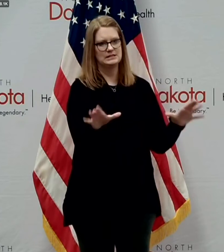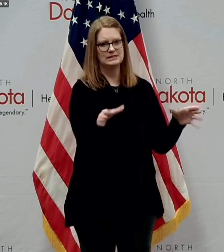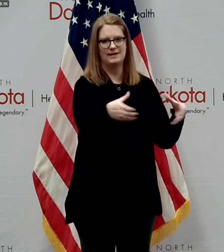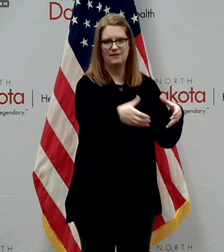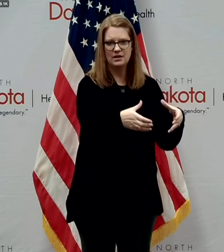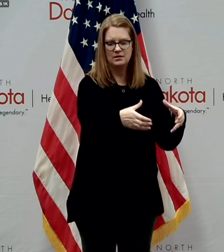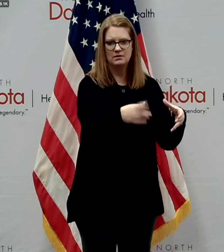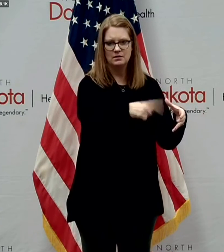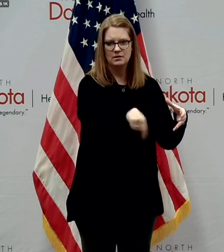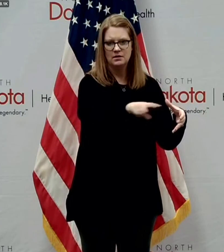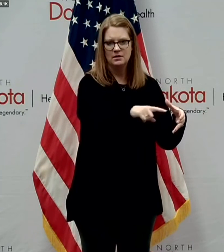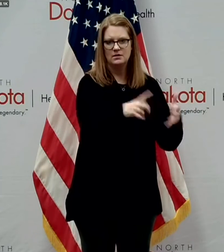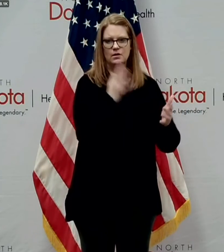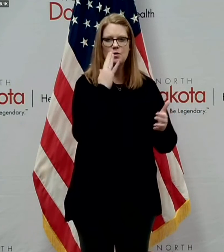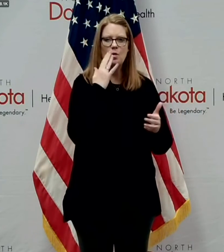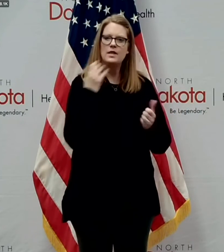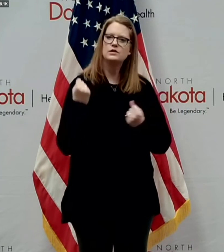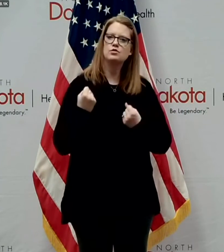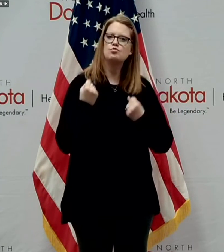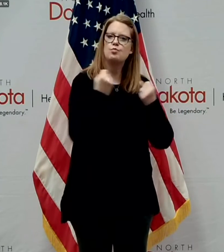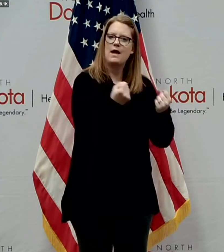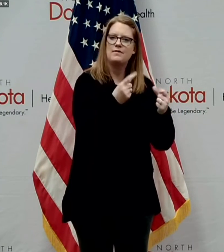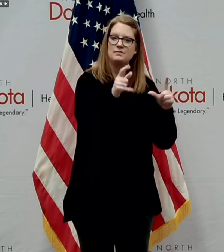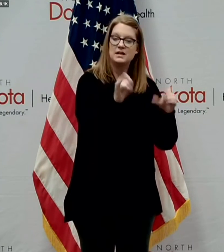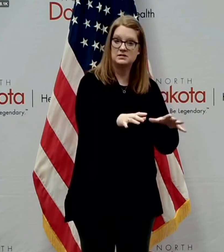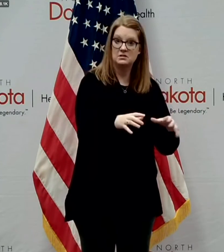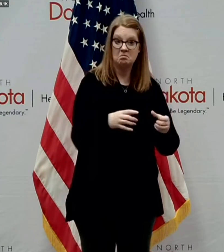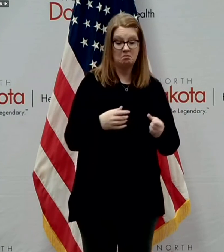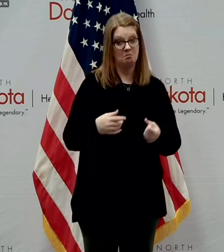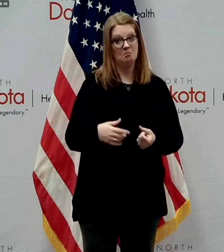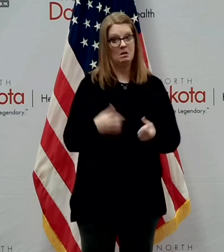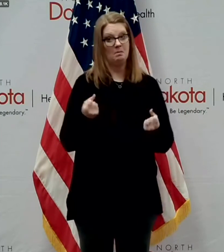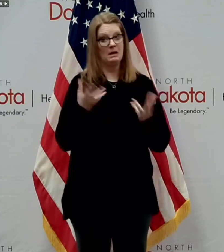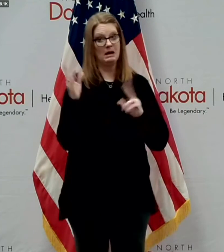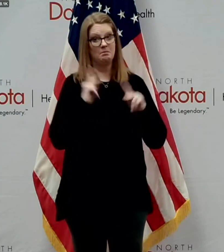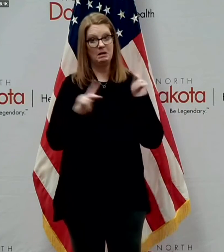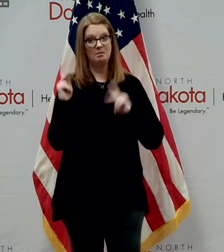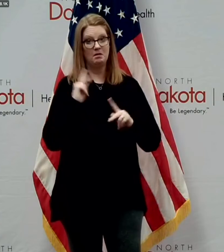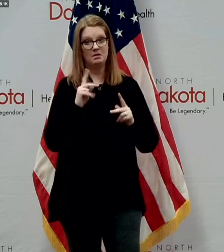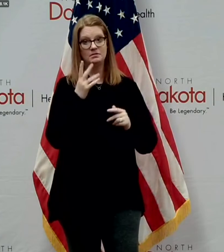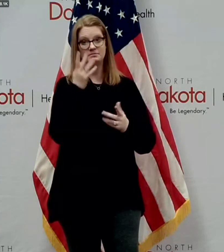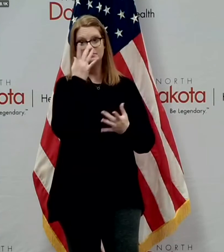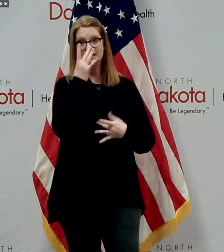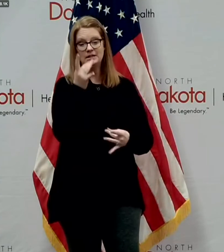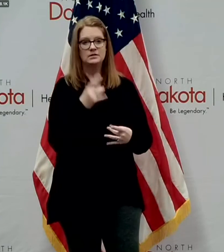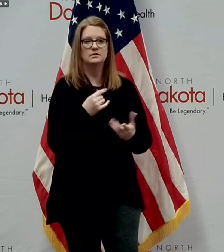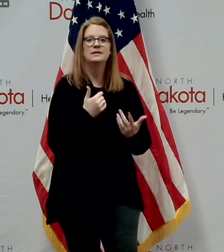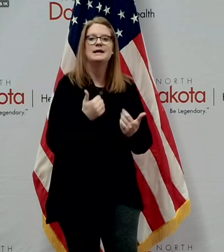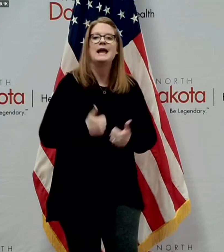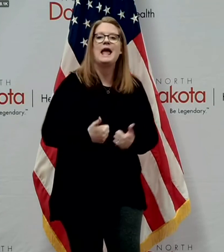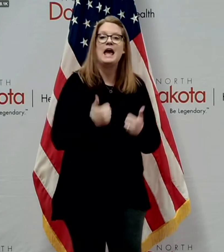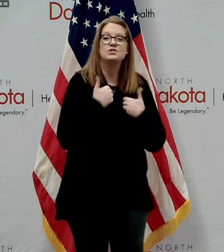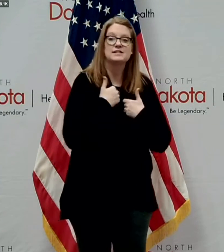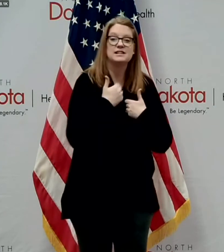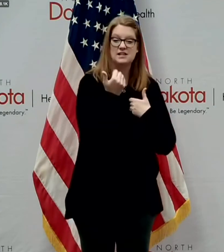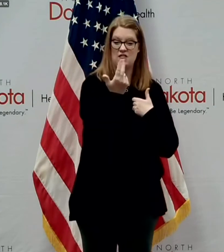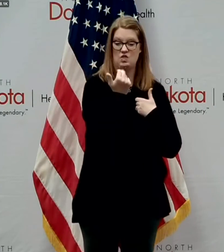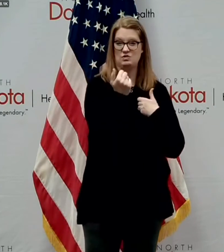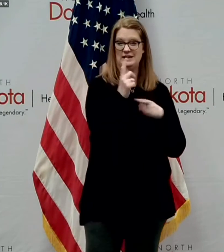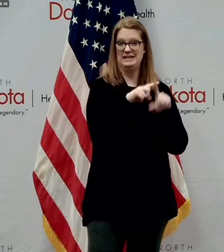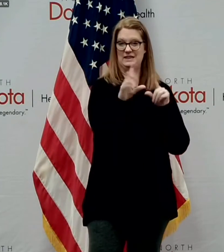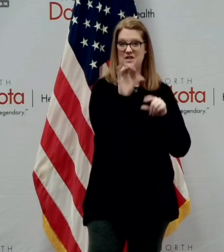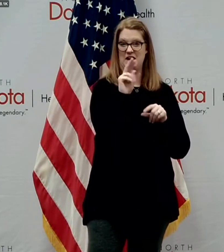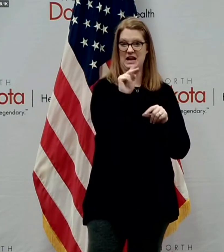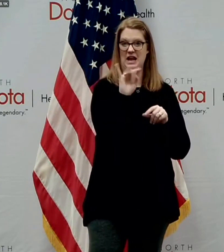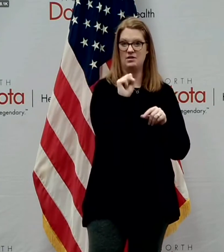these drive-up testing, we get a lot of interest. People from addresses from 13 different counties came and got